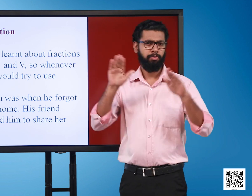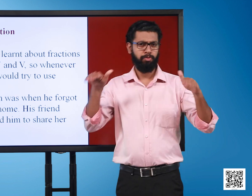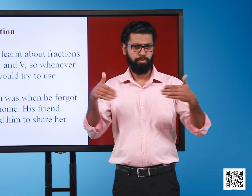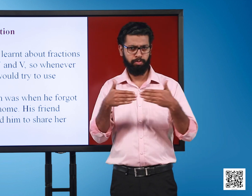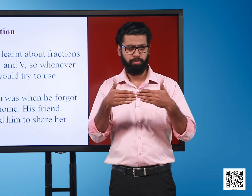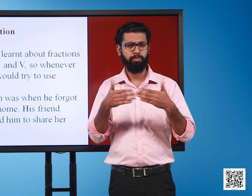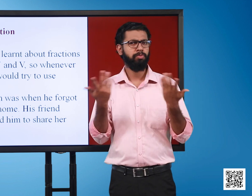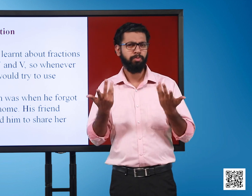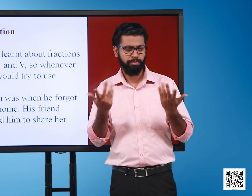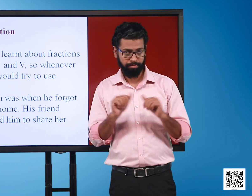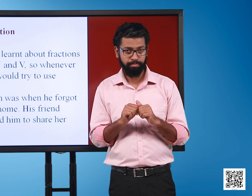7.1 Introduction.